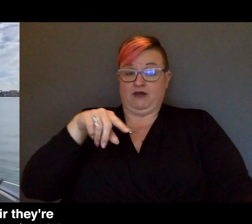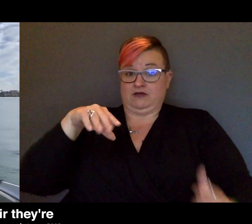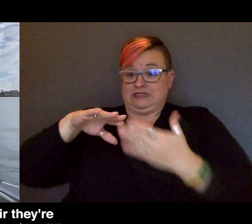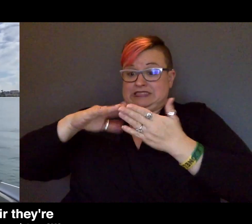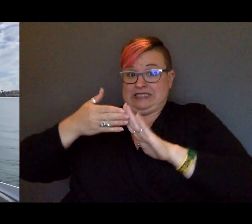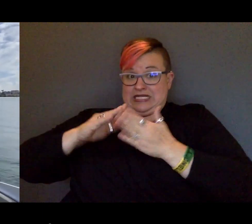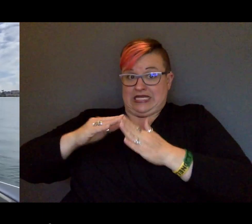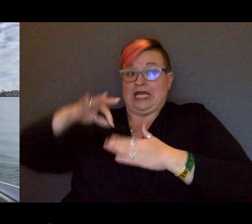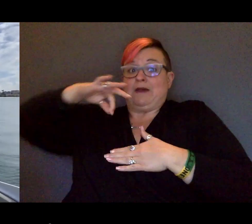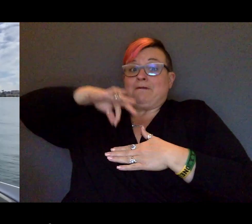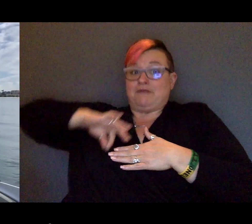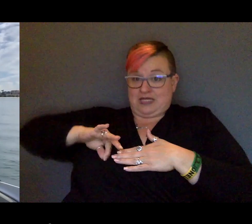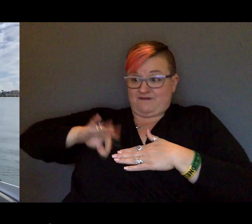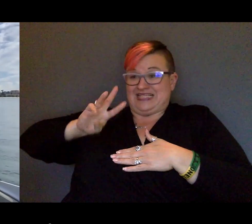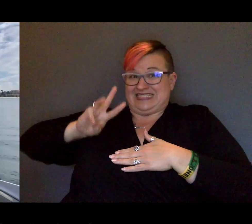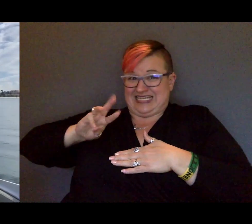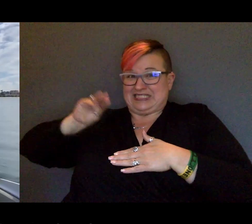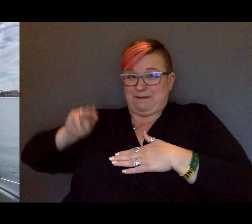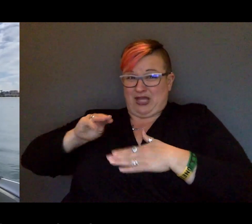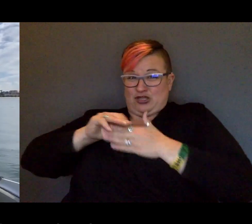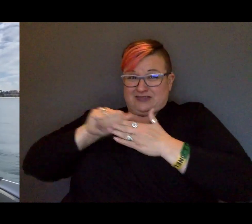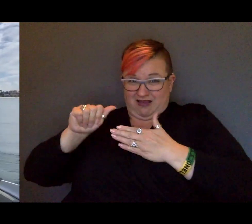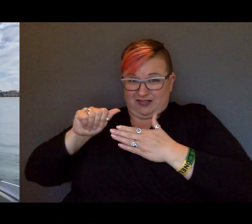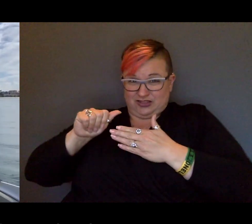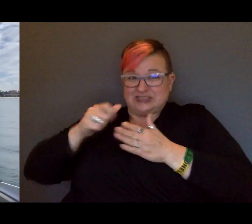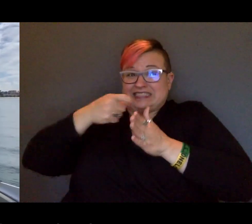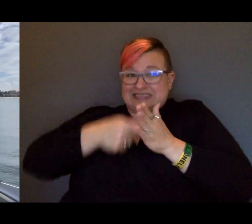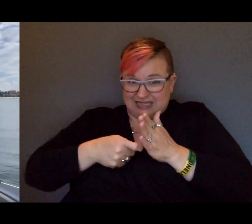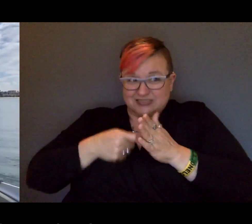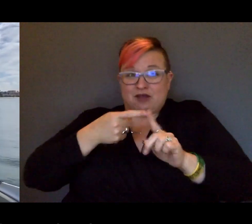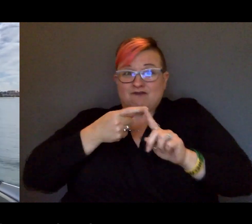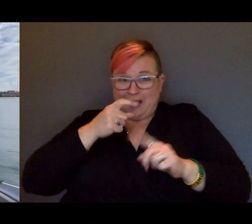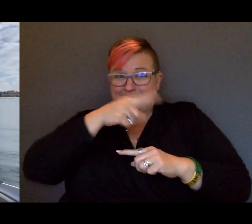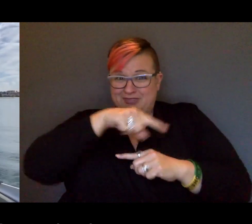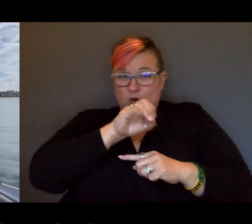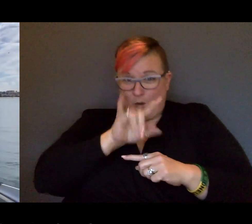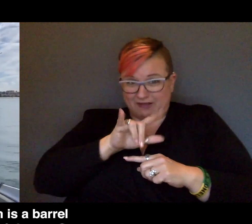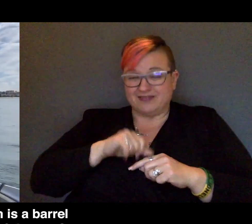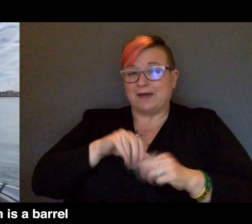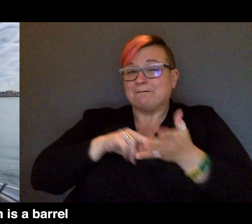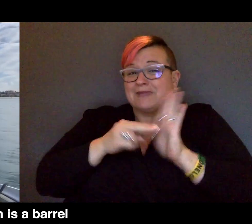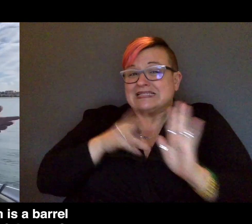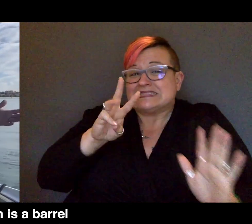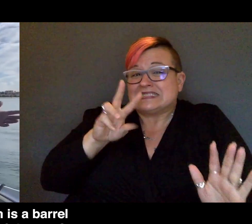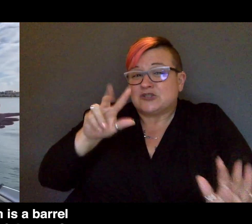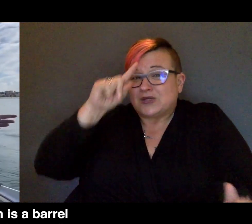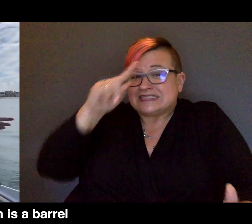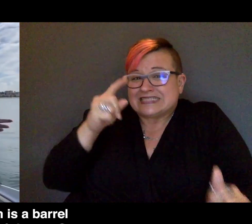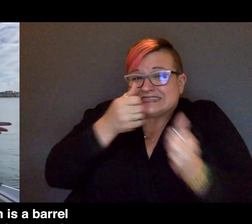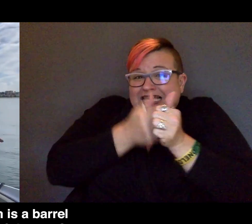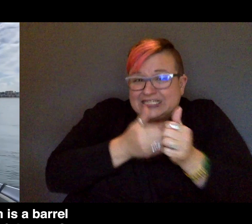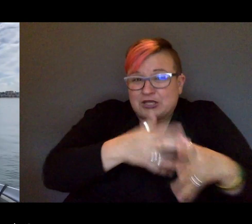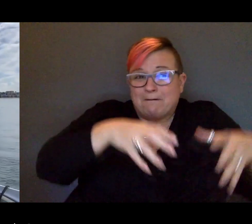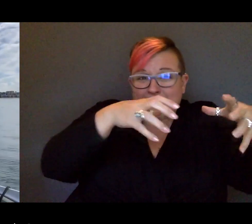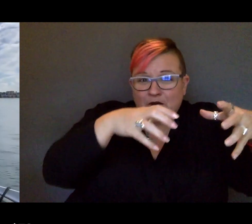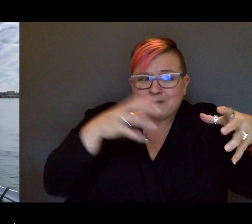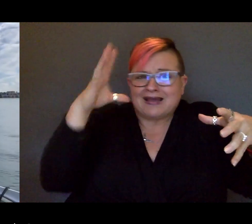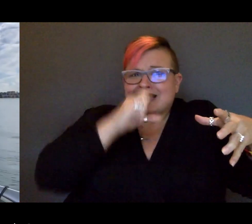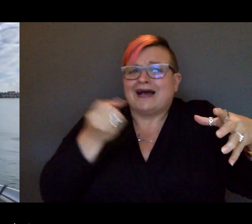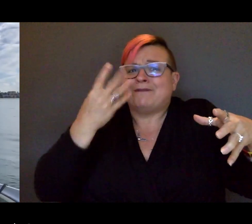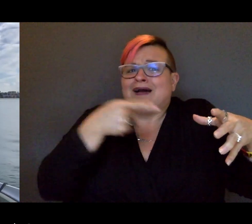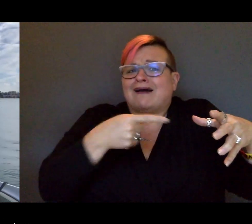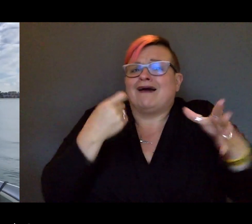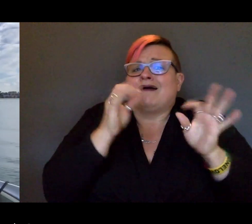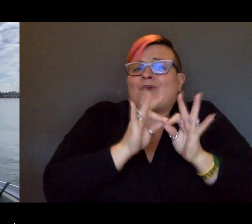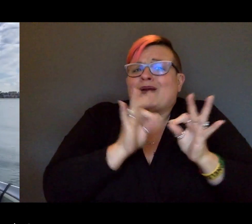$6 million off the oil companies. That's about 63 cents a barrel. How much is a barrel going for right now?